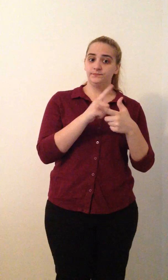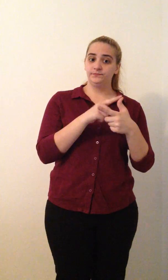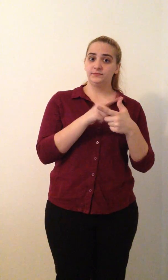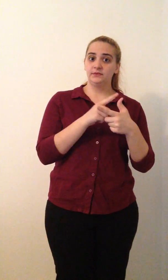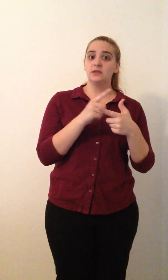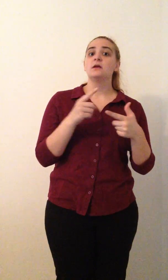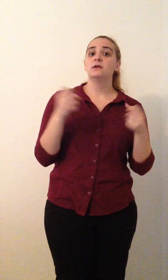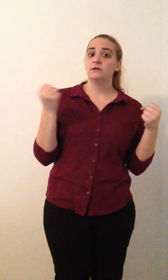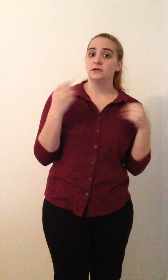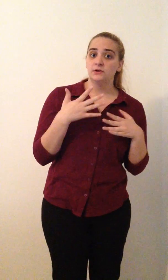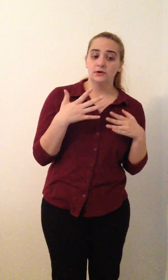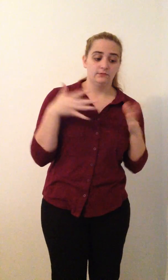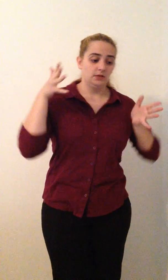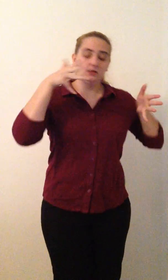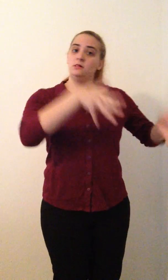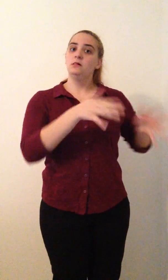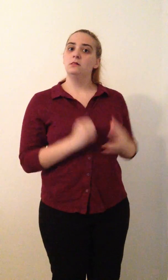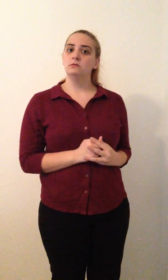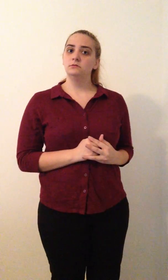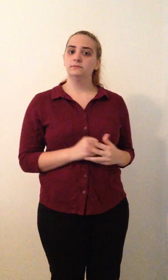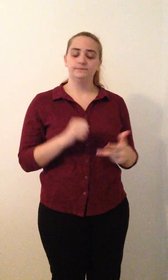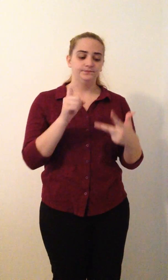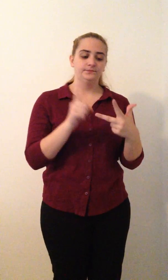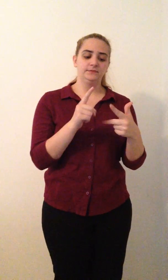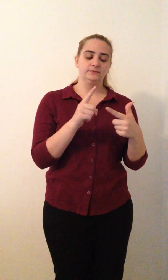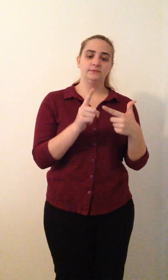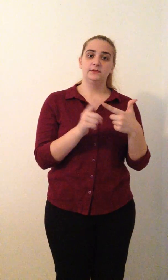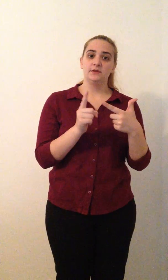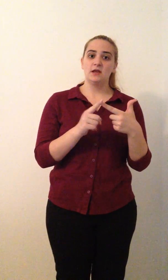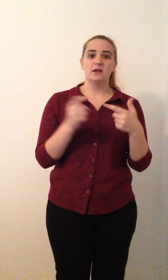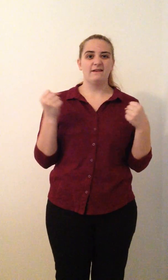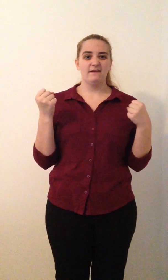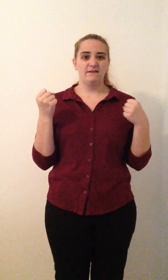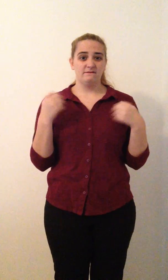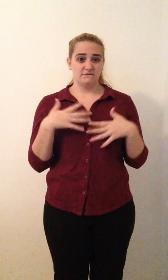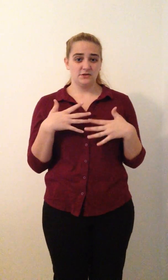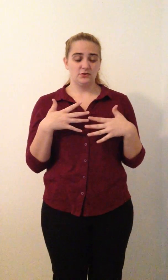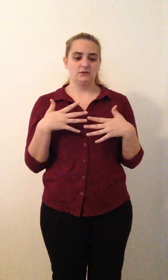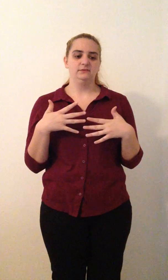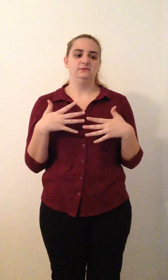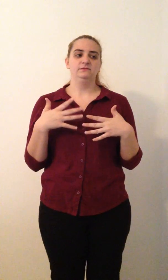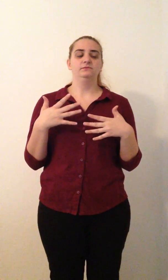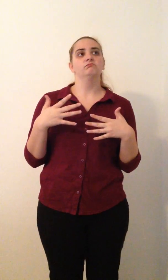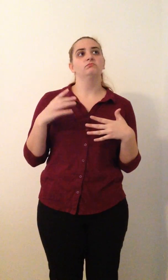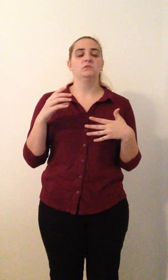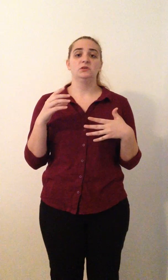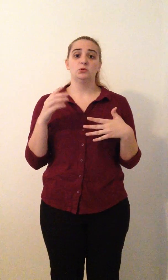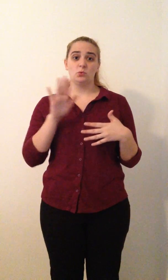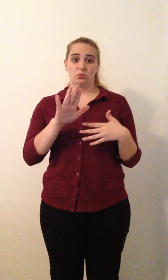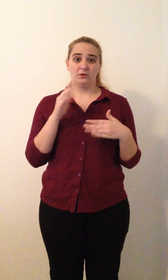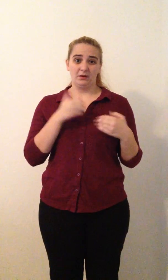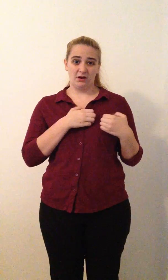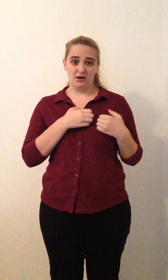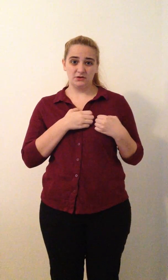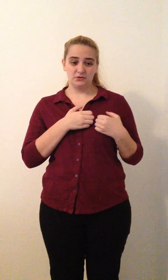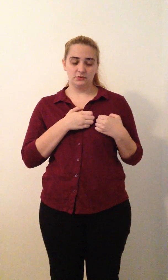engulfed. And it's so critical to understand this in your relationships because it affects everything that we do. And